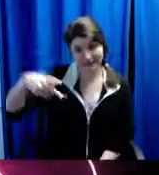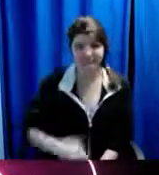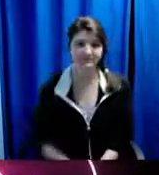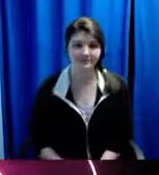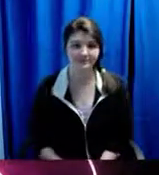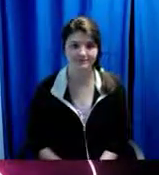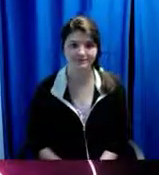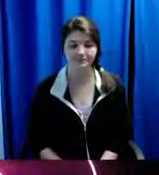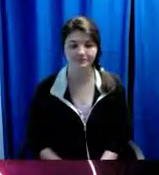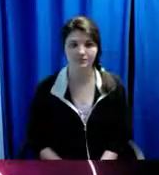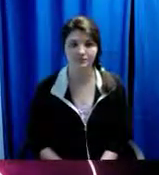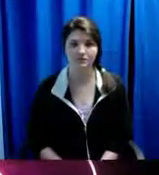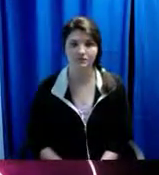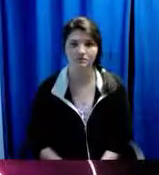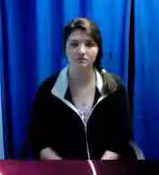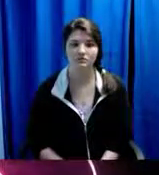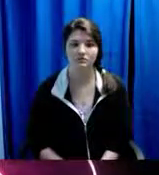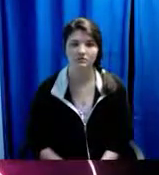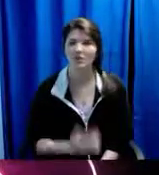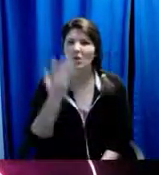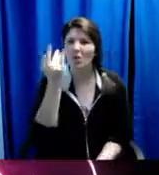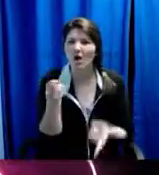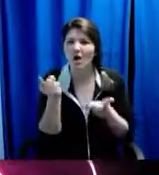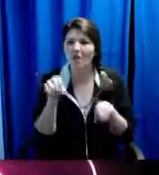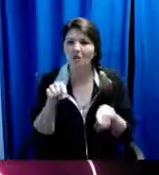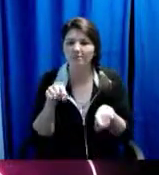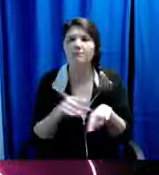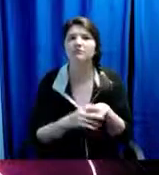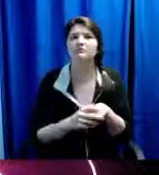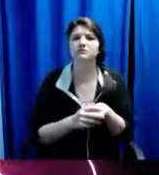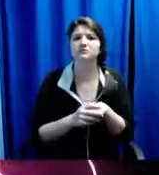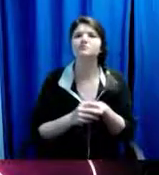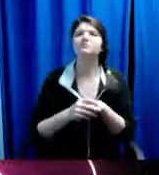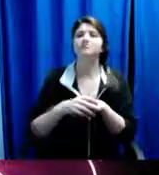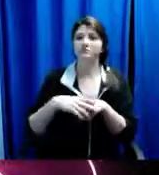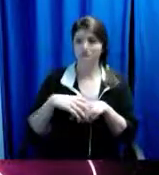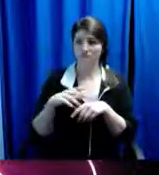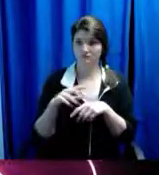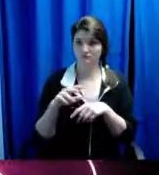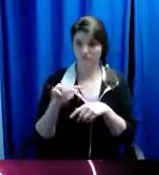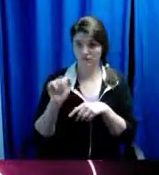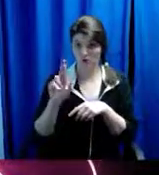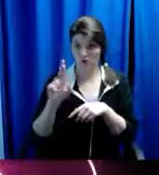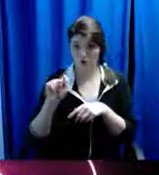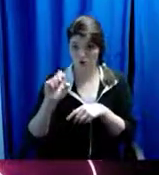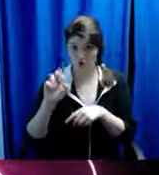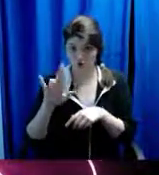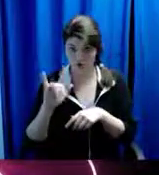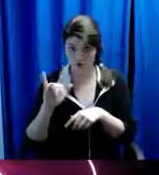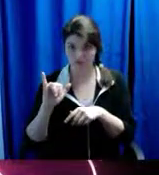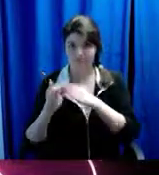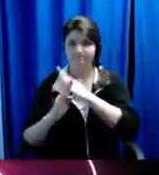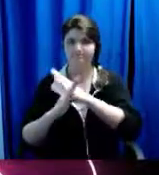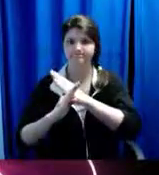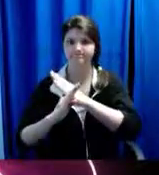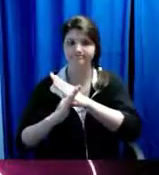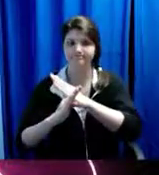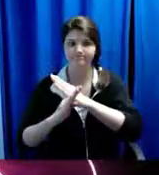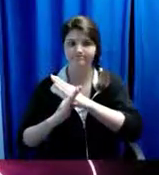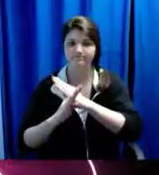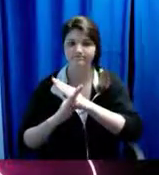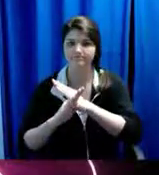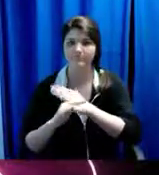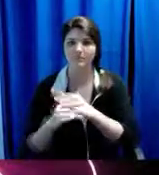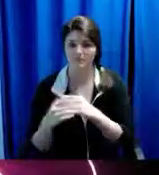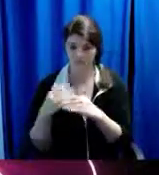for this is the blocking of arteries by cholesterol. Constant stress and strain for a long time, improper